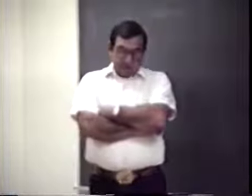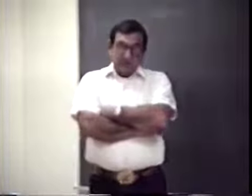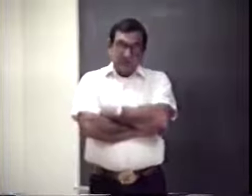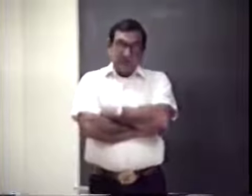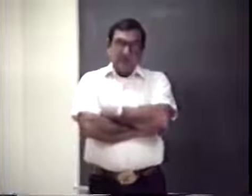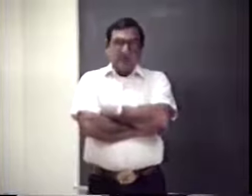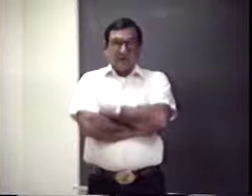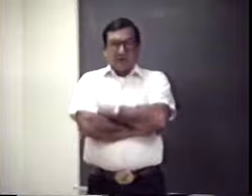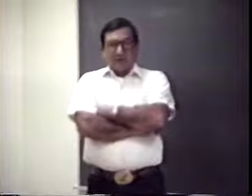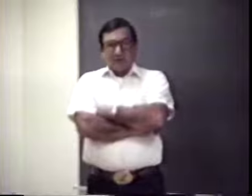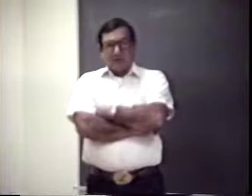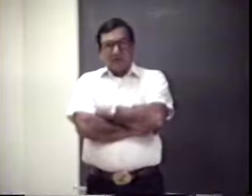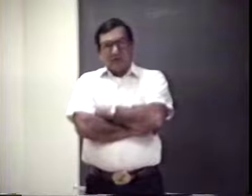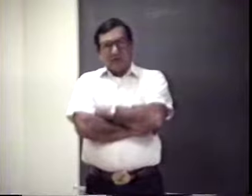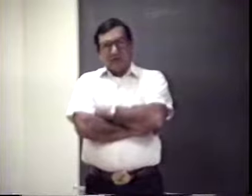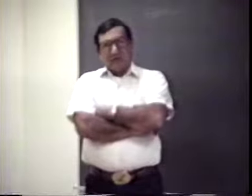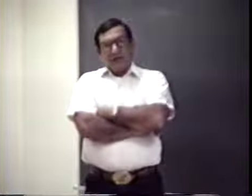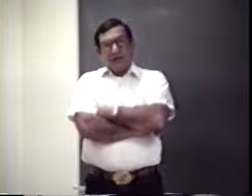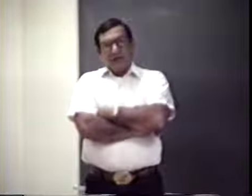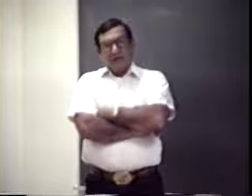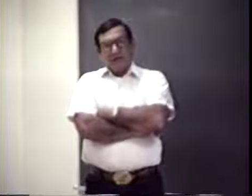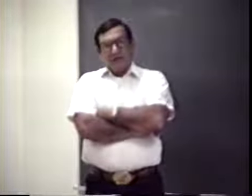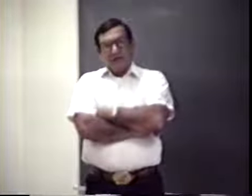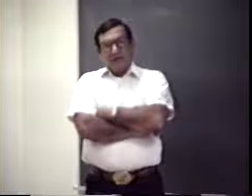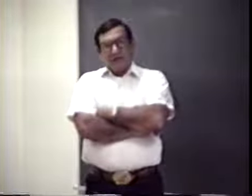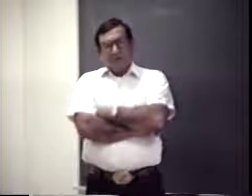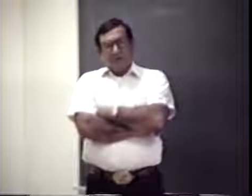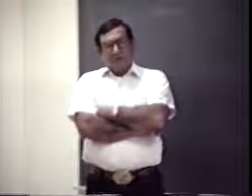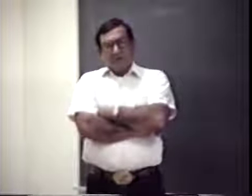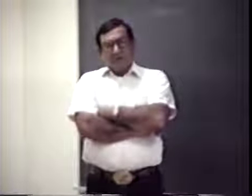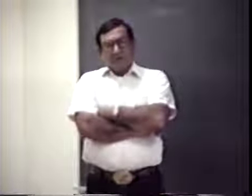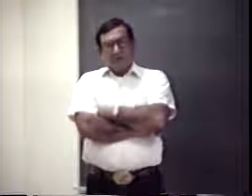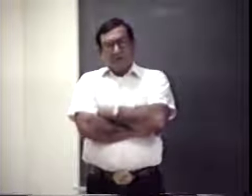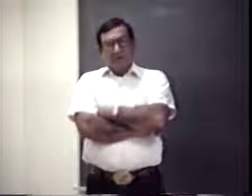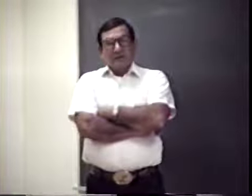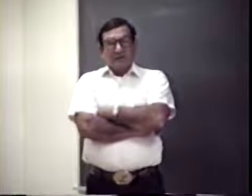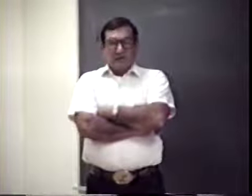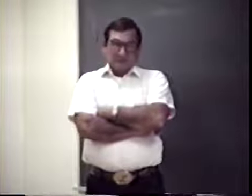given me a closer tie to my Indianness.